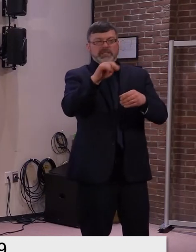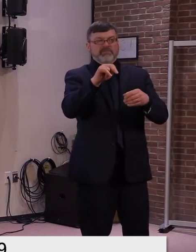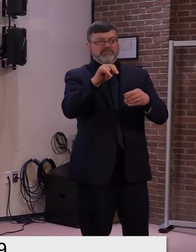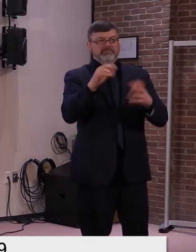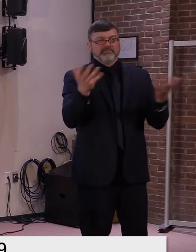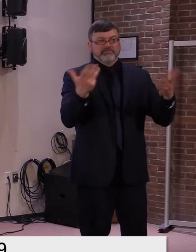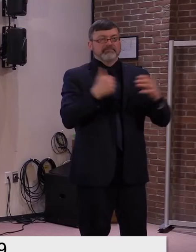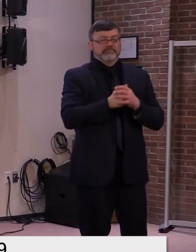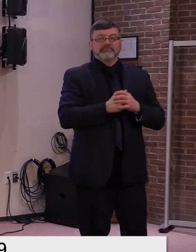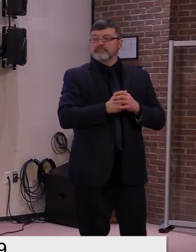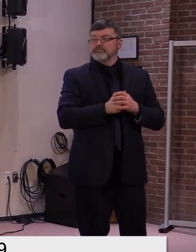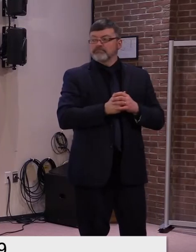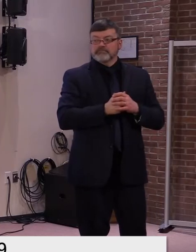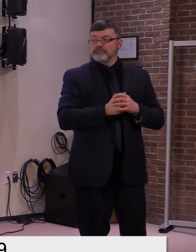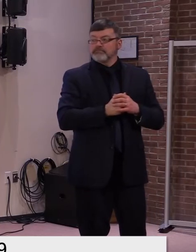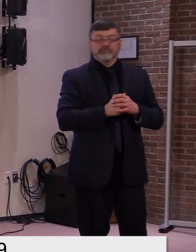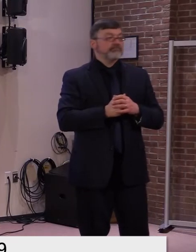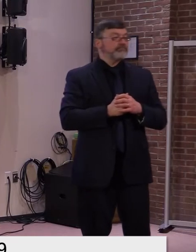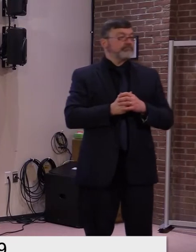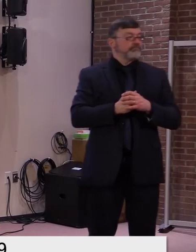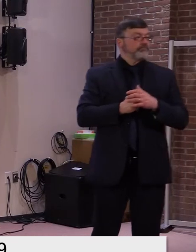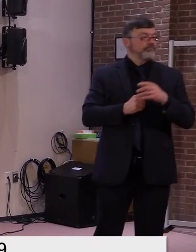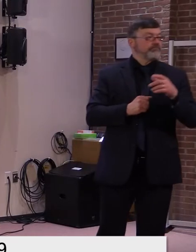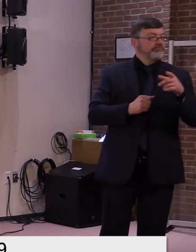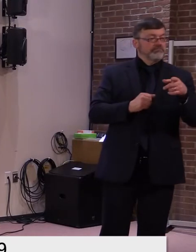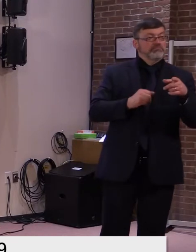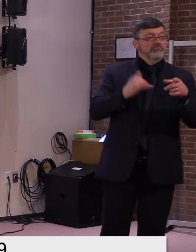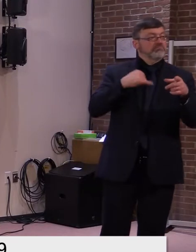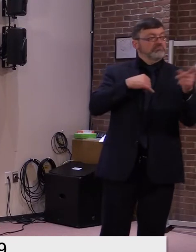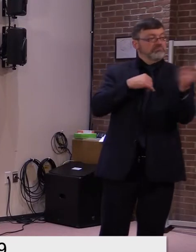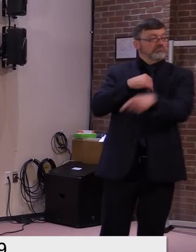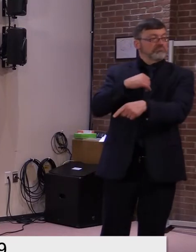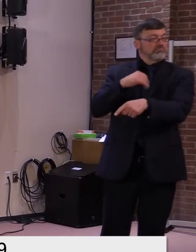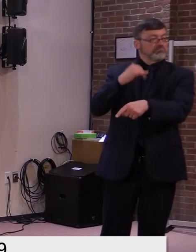Moving to the phones to Stewart, NBC 5.